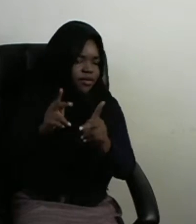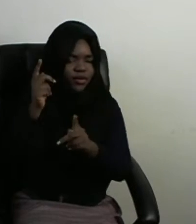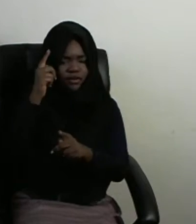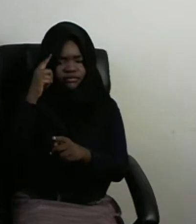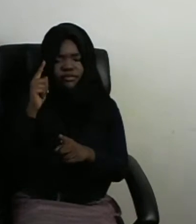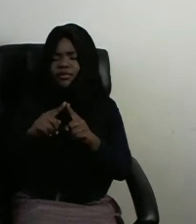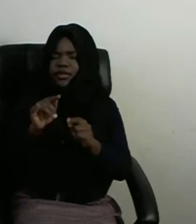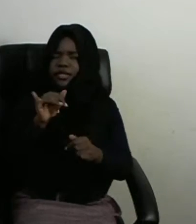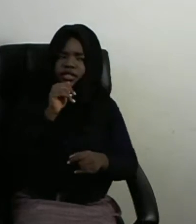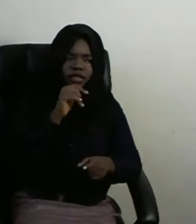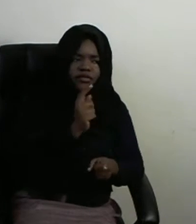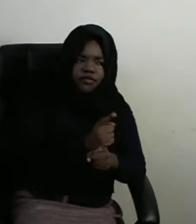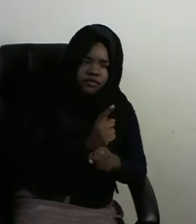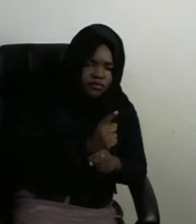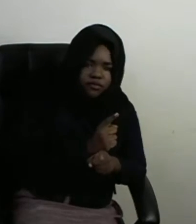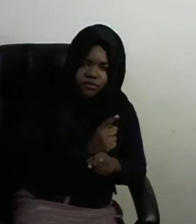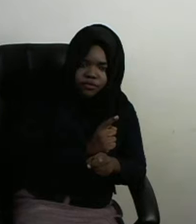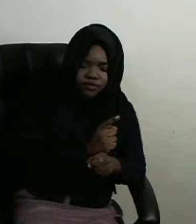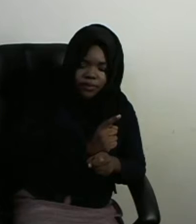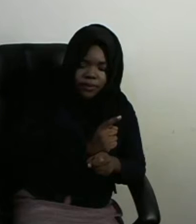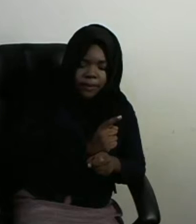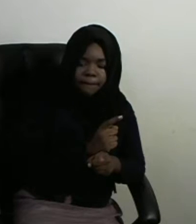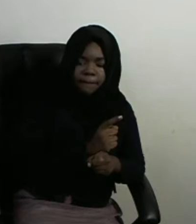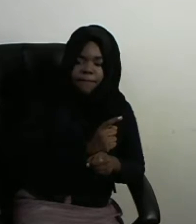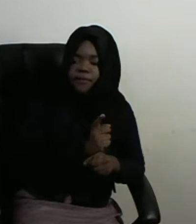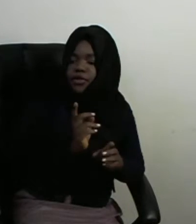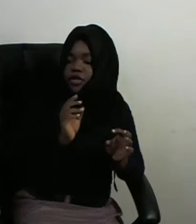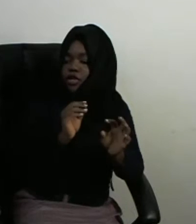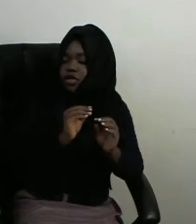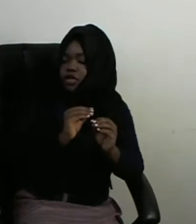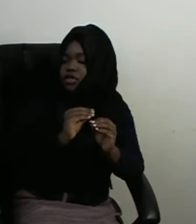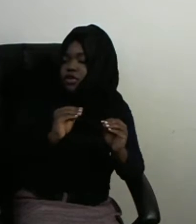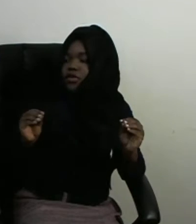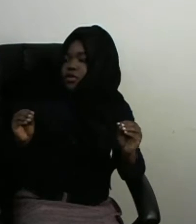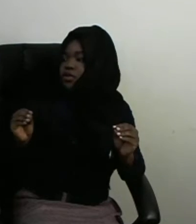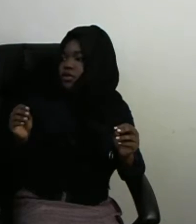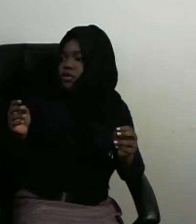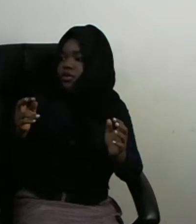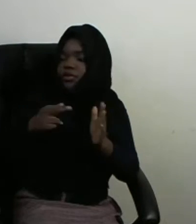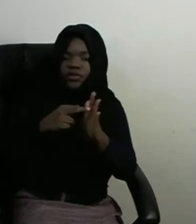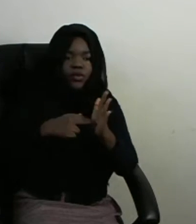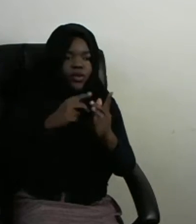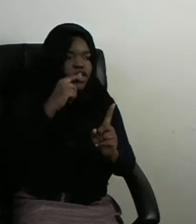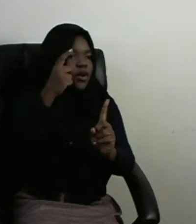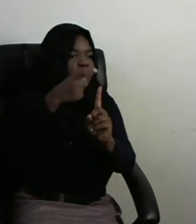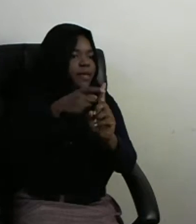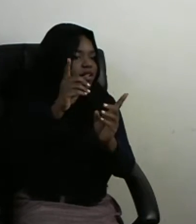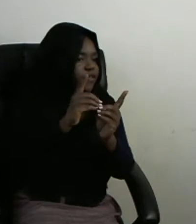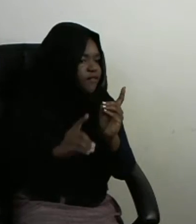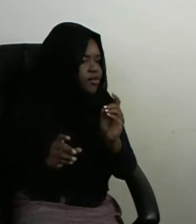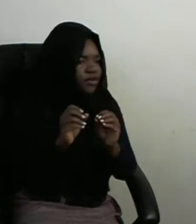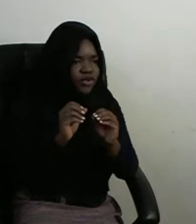But that's not right. There is no such a thing as automatic